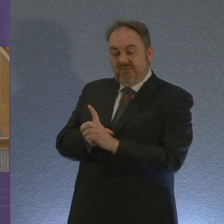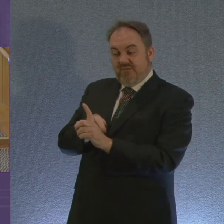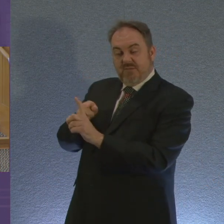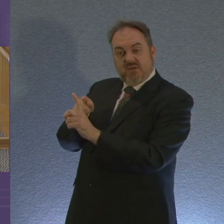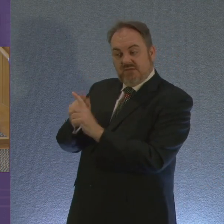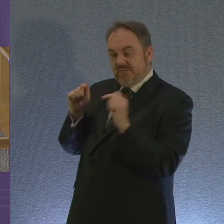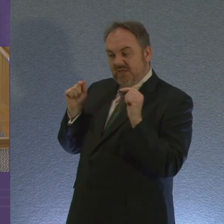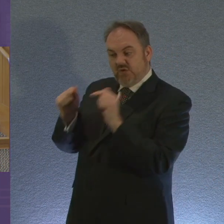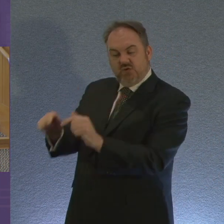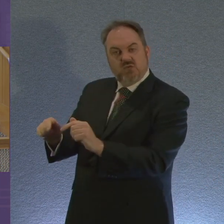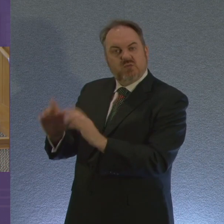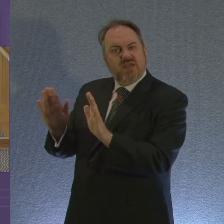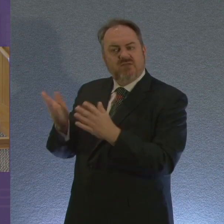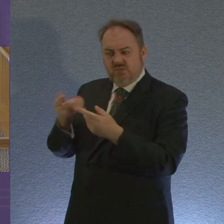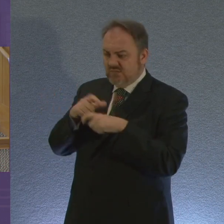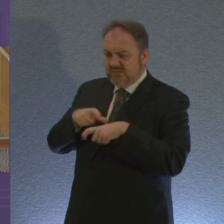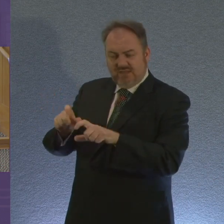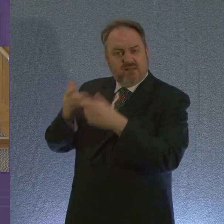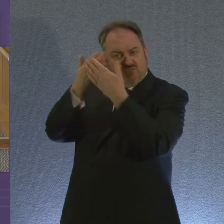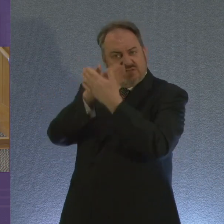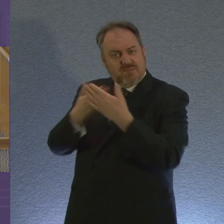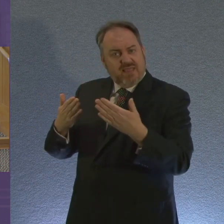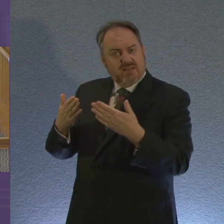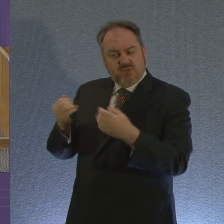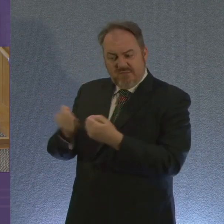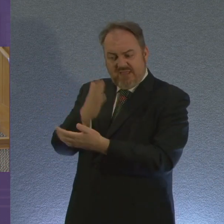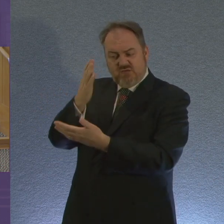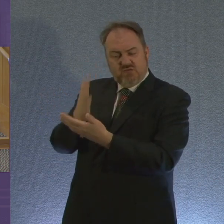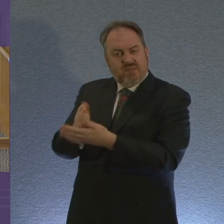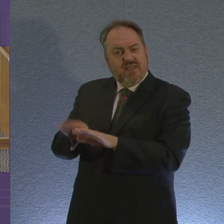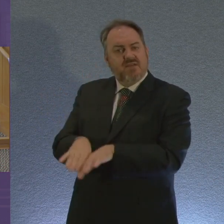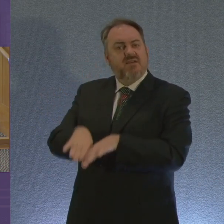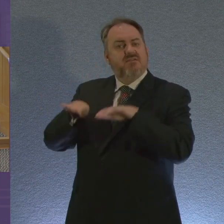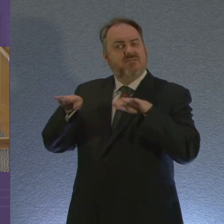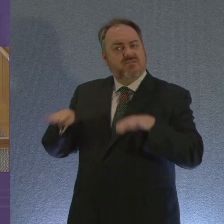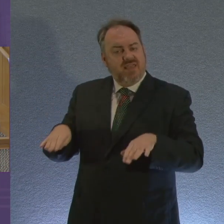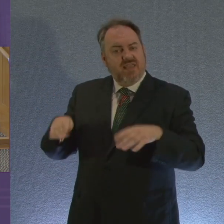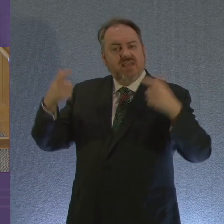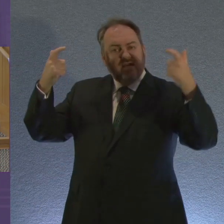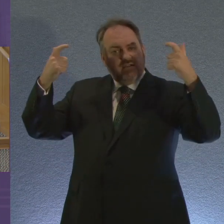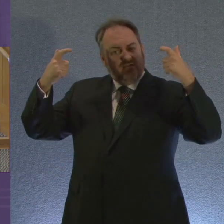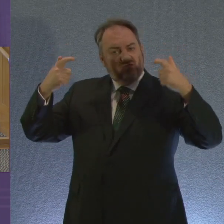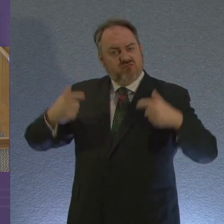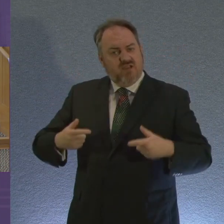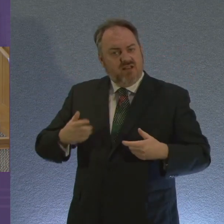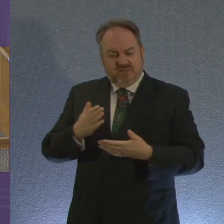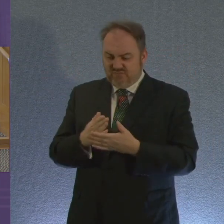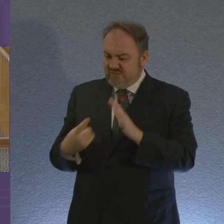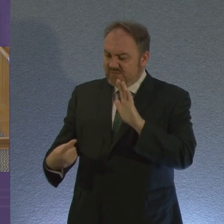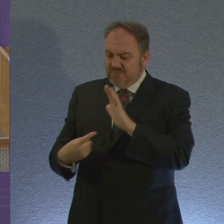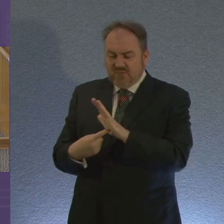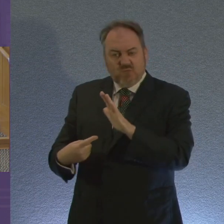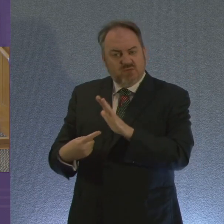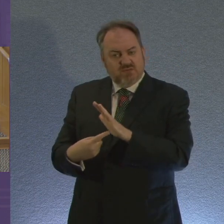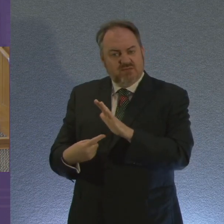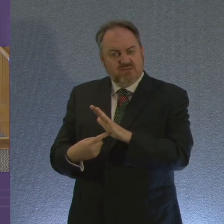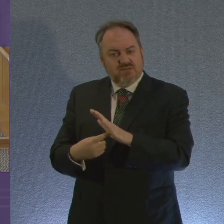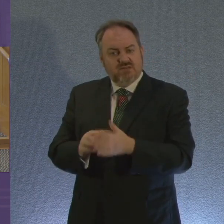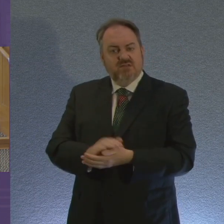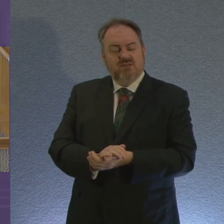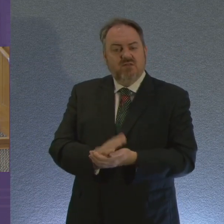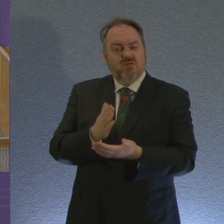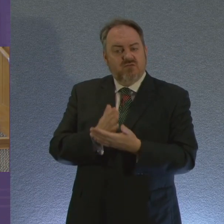in ensuring that we have a fair justice system in our criminal justice order. And there are measures